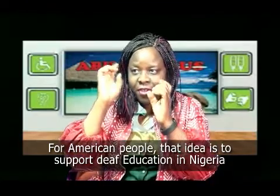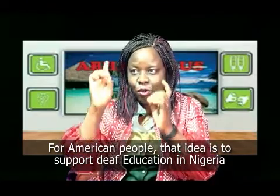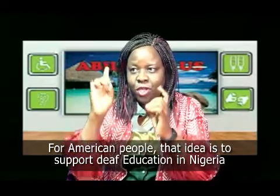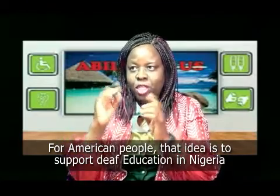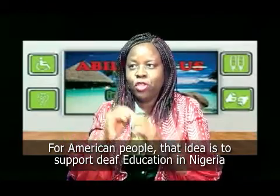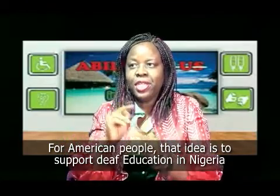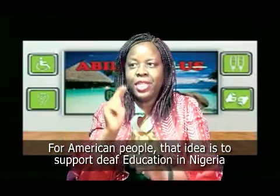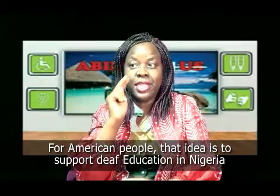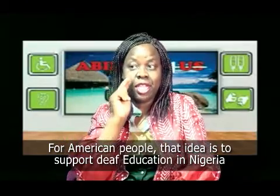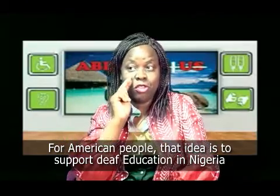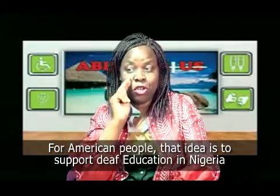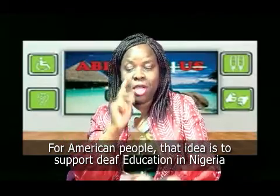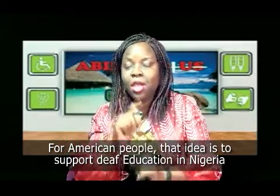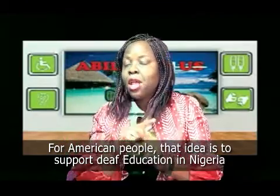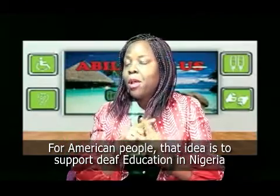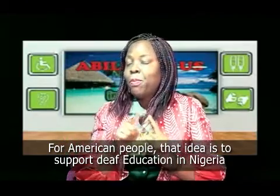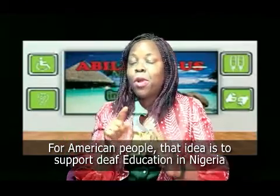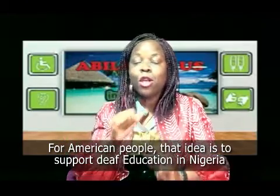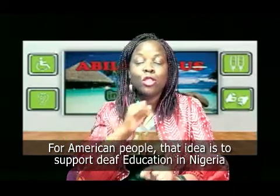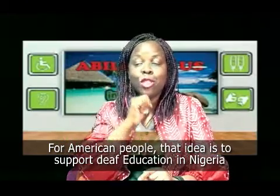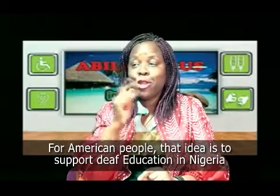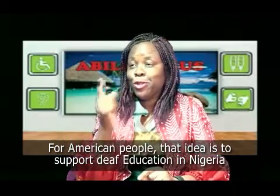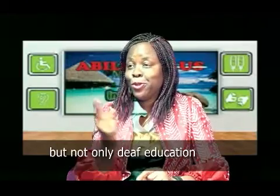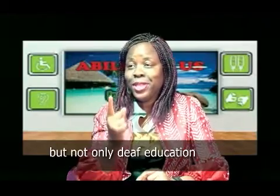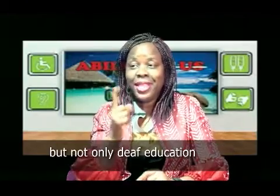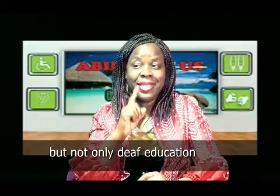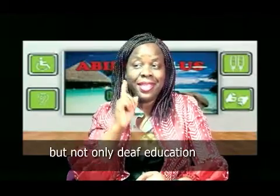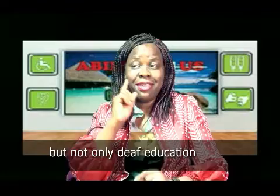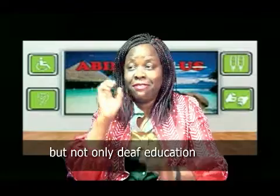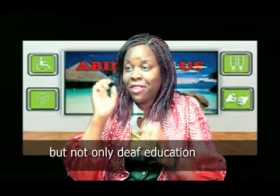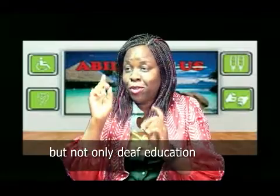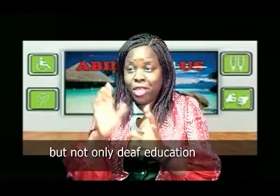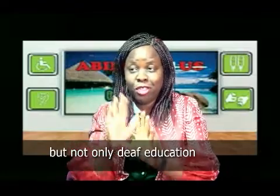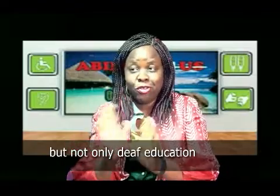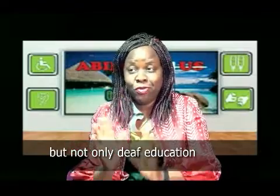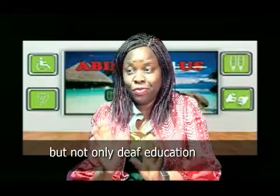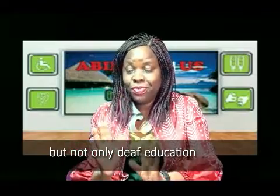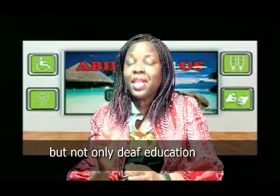deaf education in Nigeria, but not only deaf education.